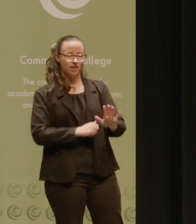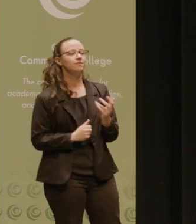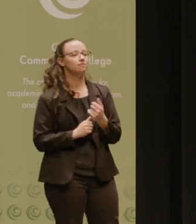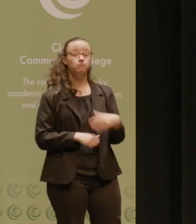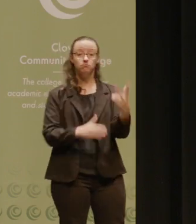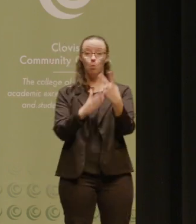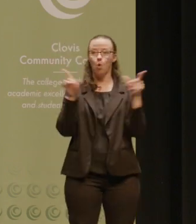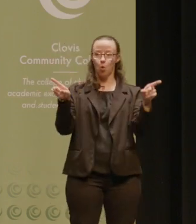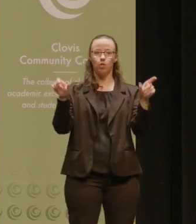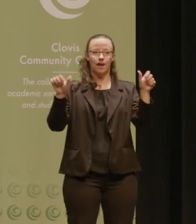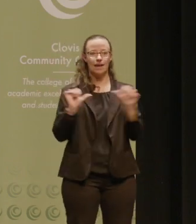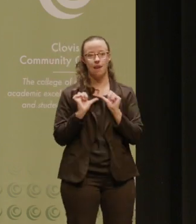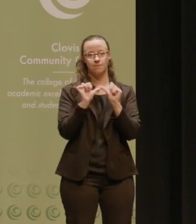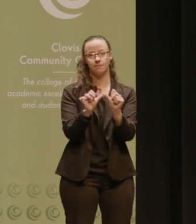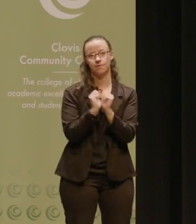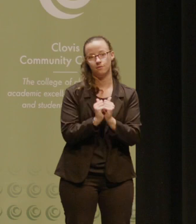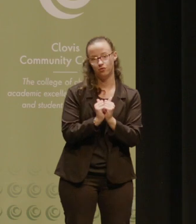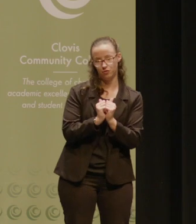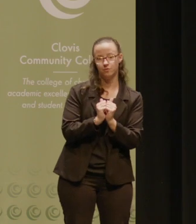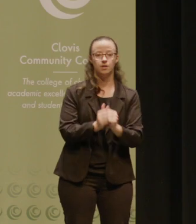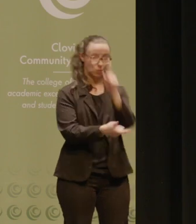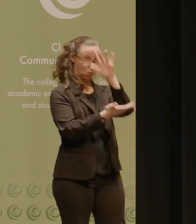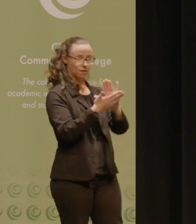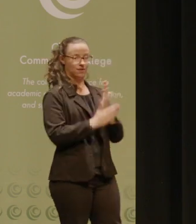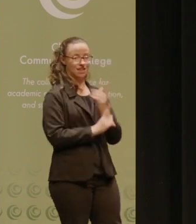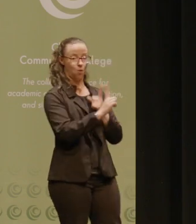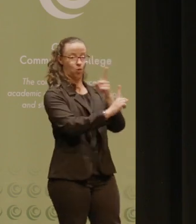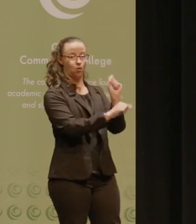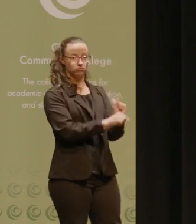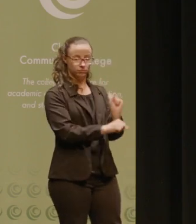can exist, and I believe that's what we're all working towards.